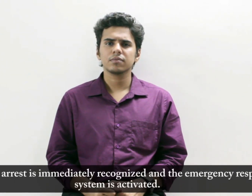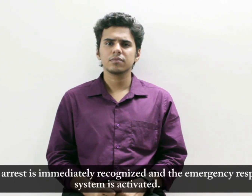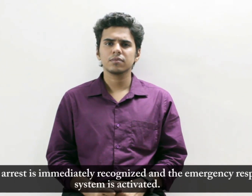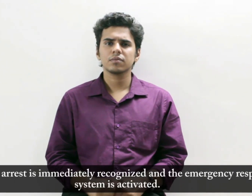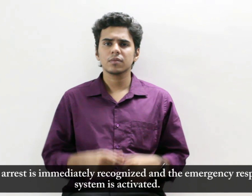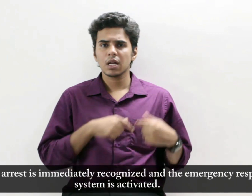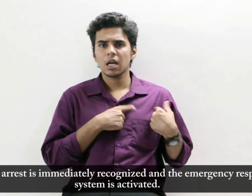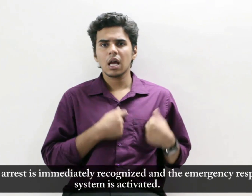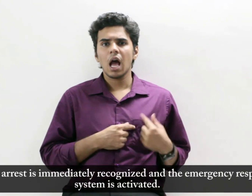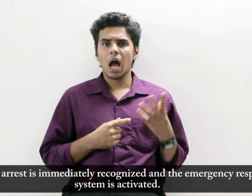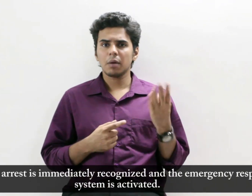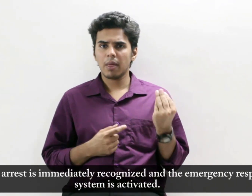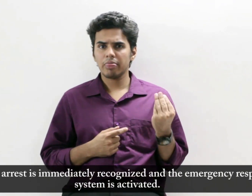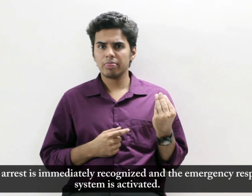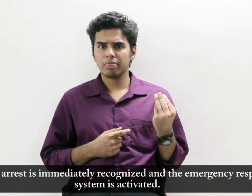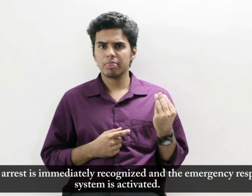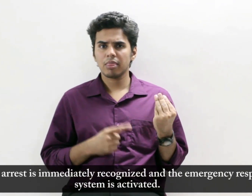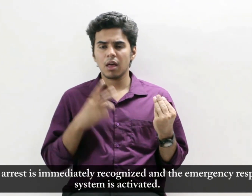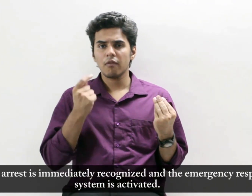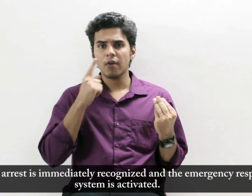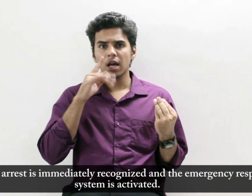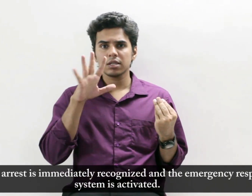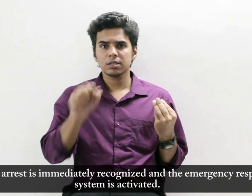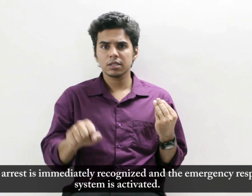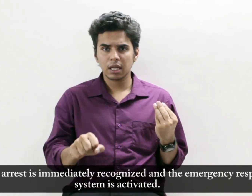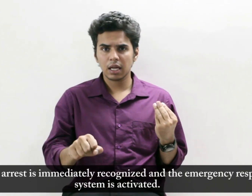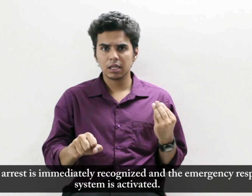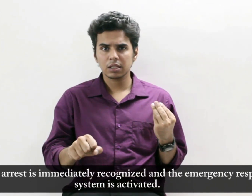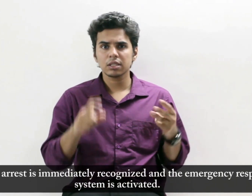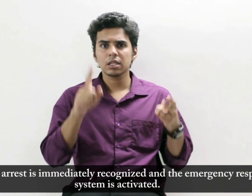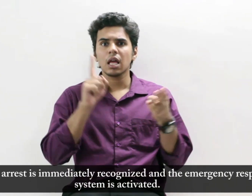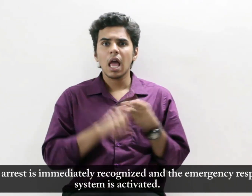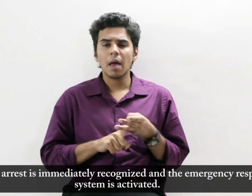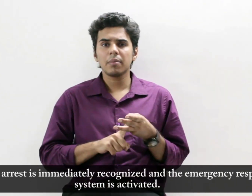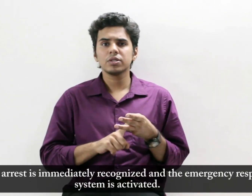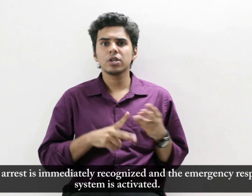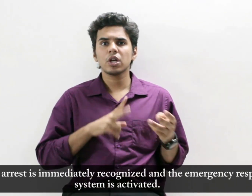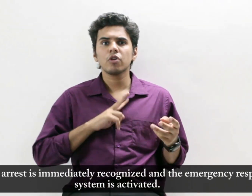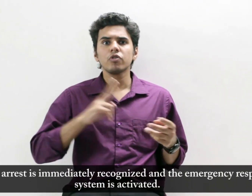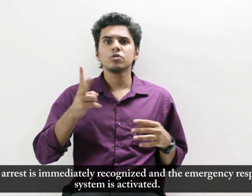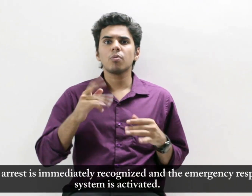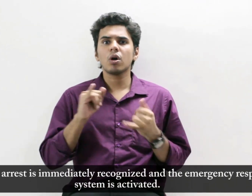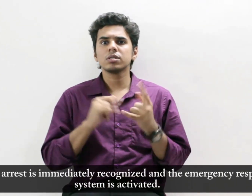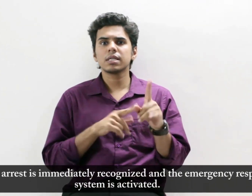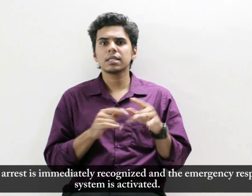Cardiac arrest is immediately recognized and the emergency response system is activated.